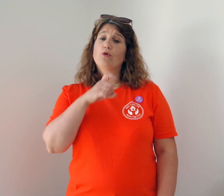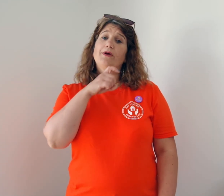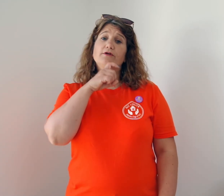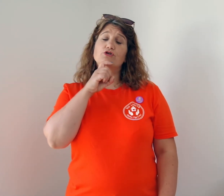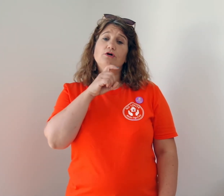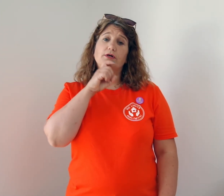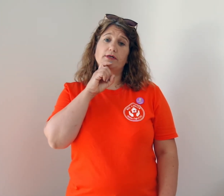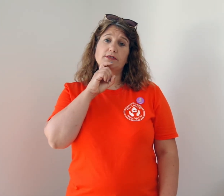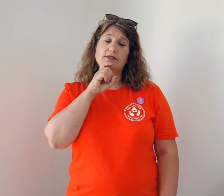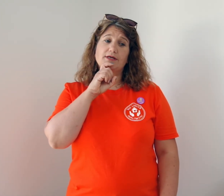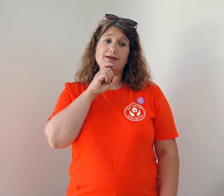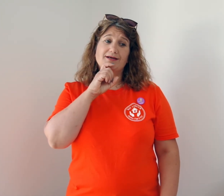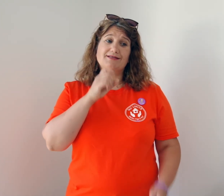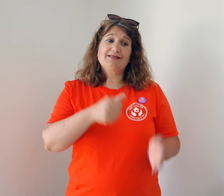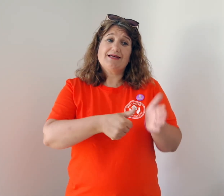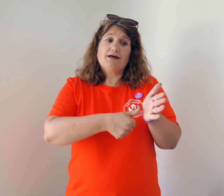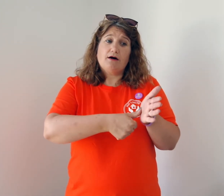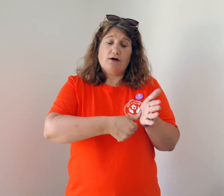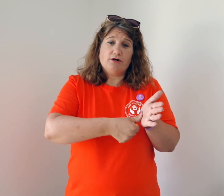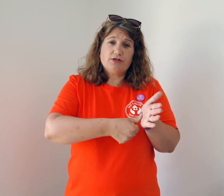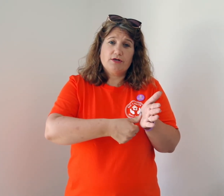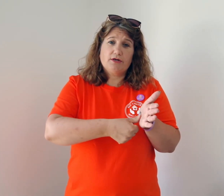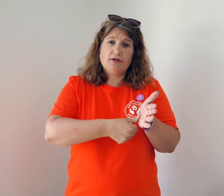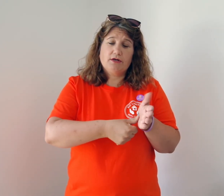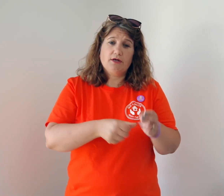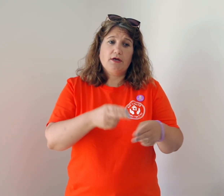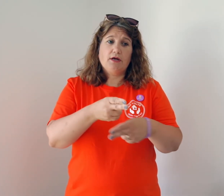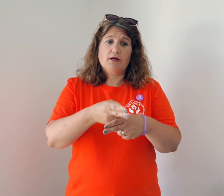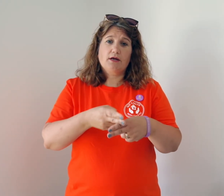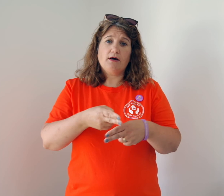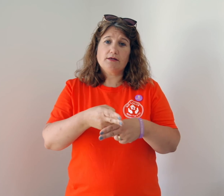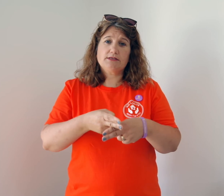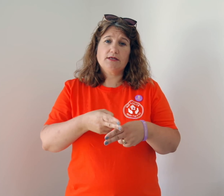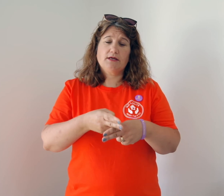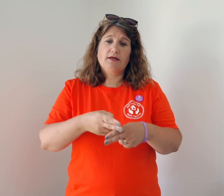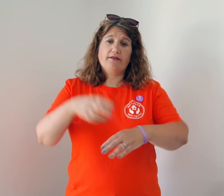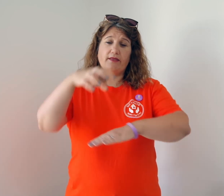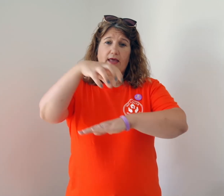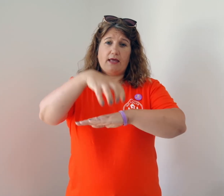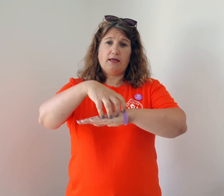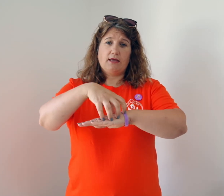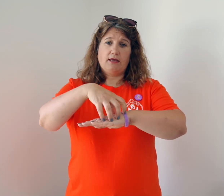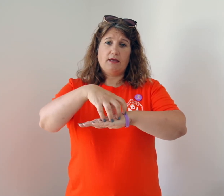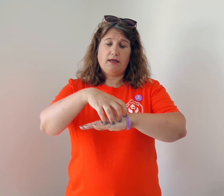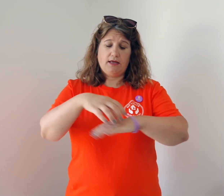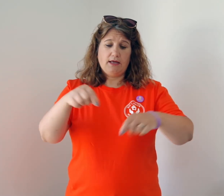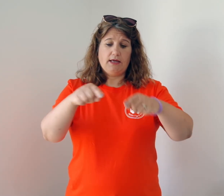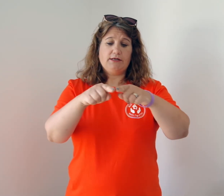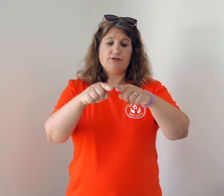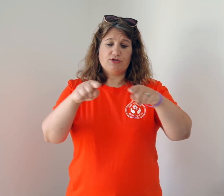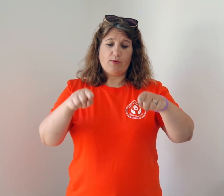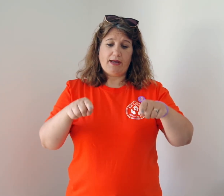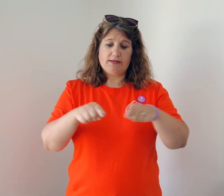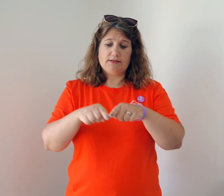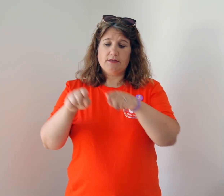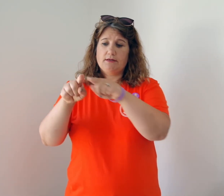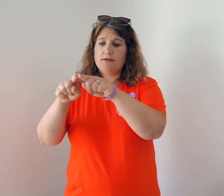When the chocolate has set hard, cut the cake into squares.